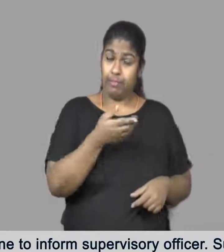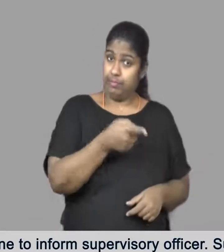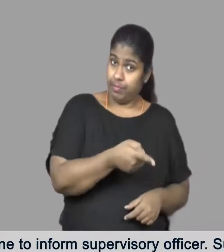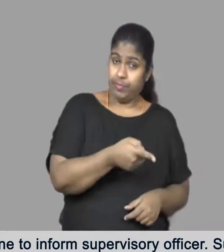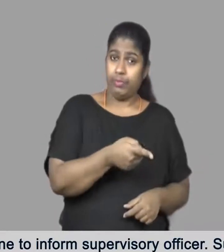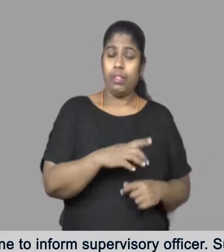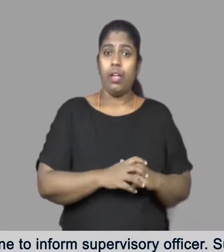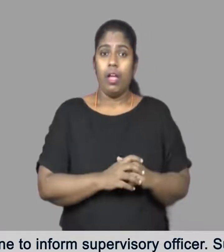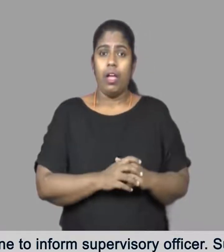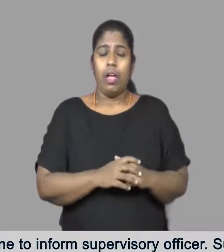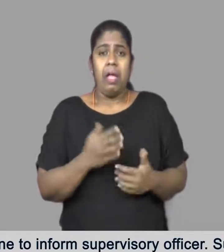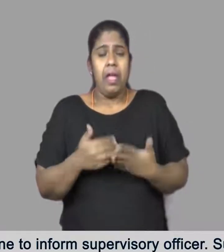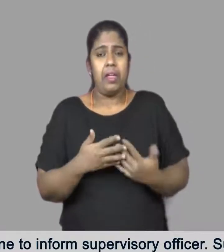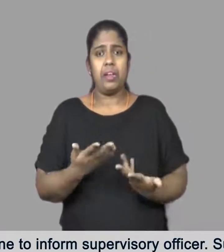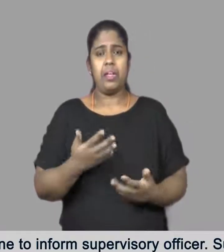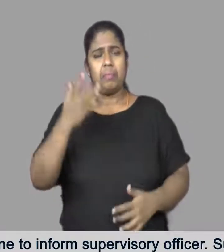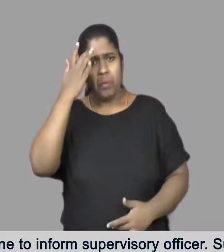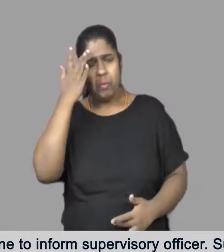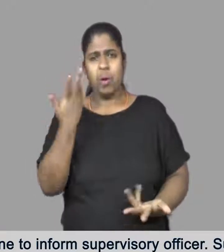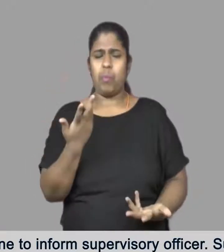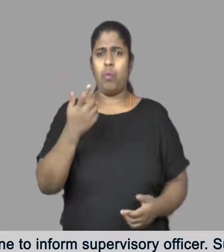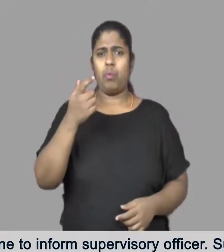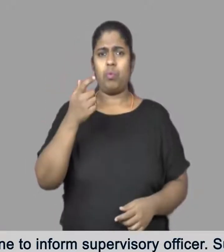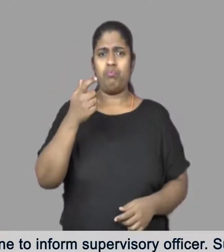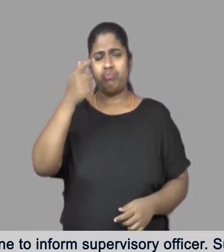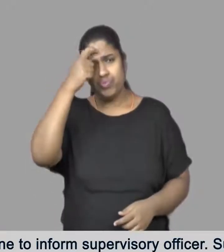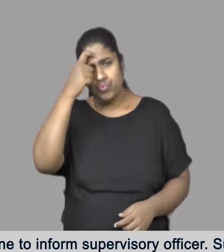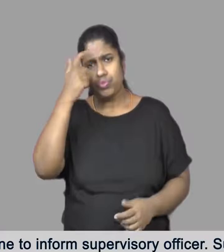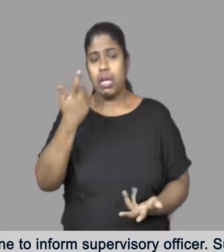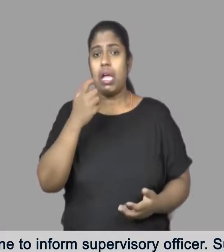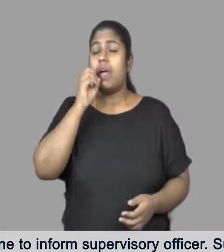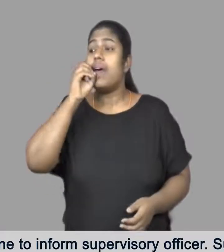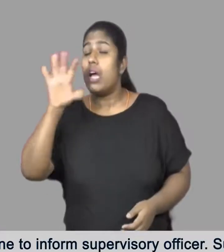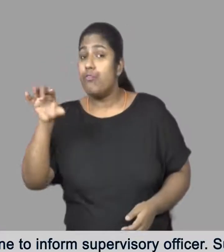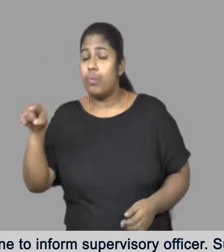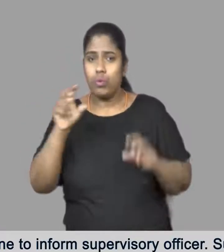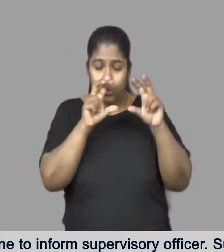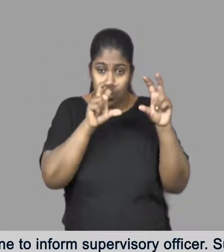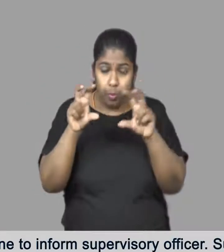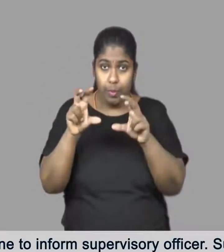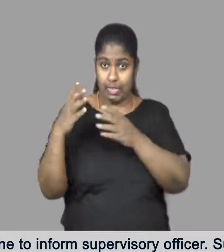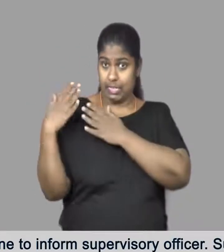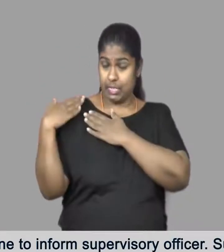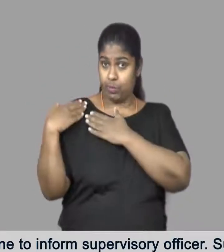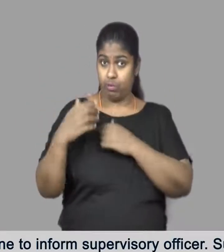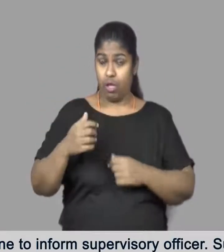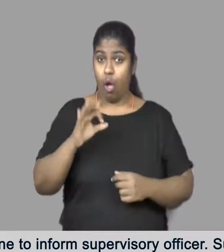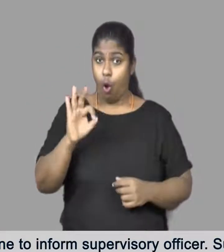Officer and staff residing in containment zone to